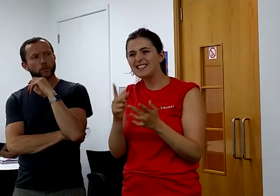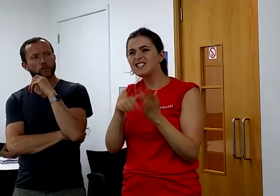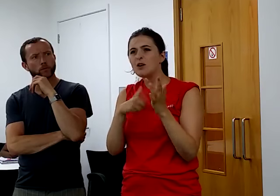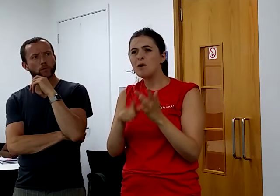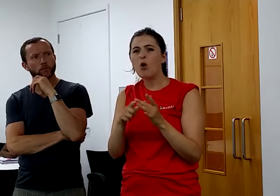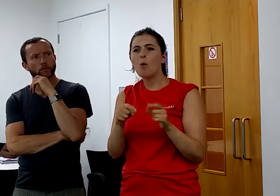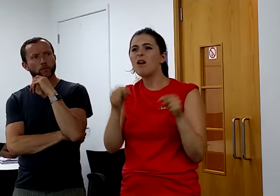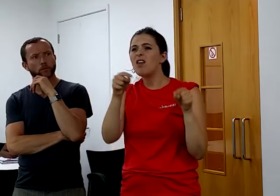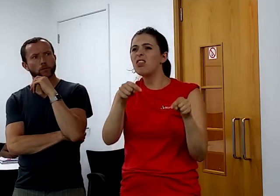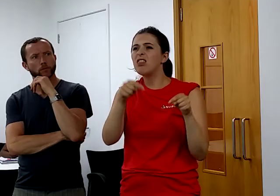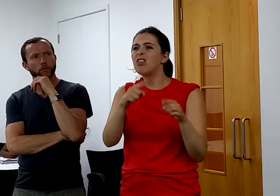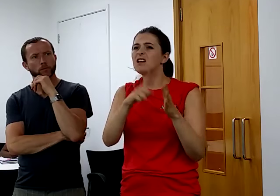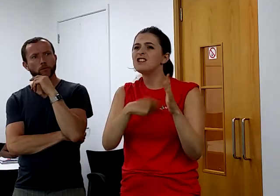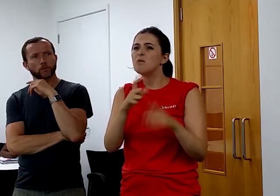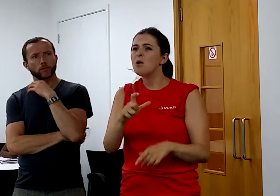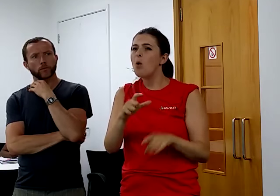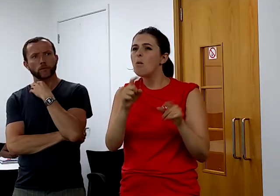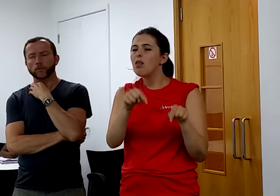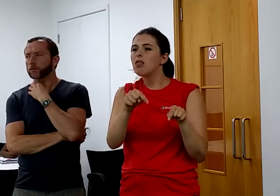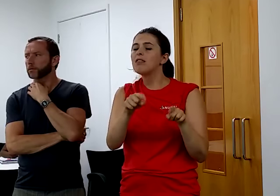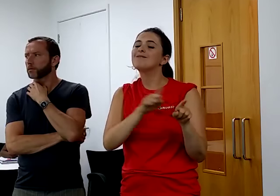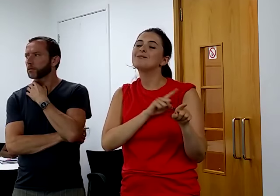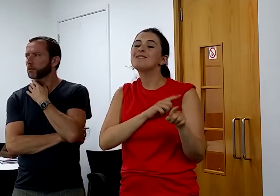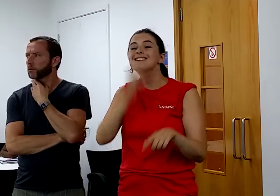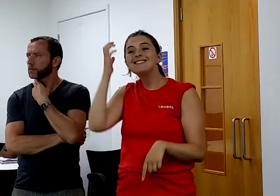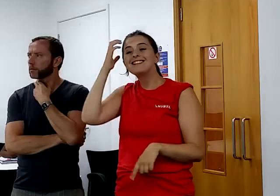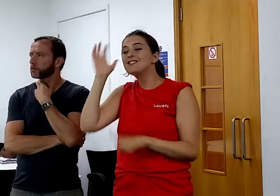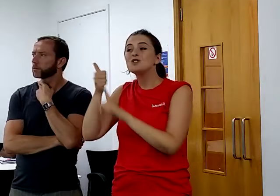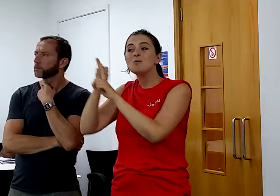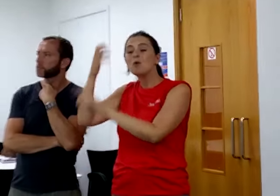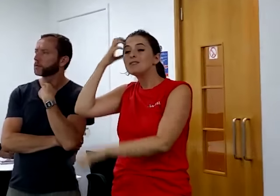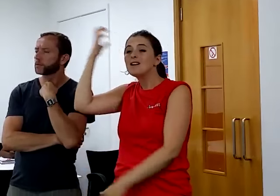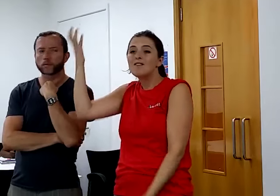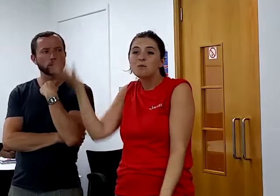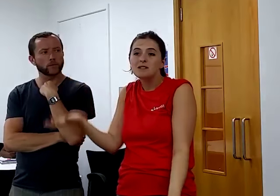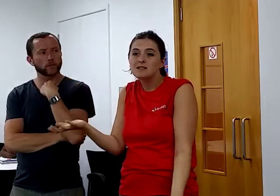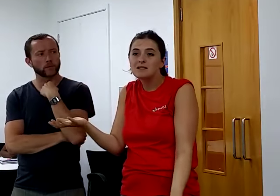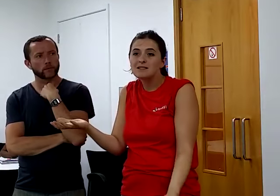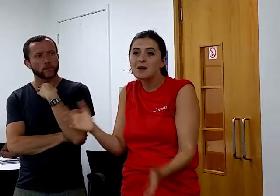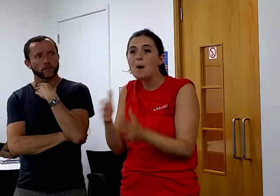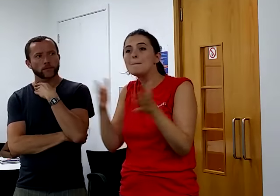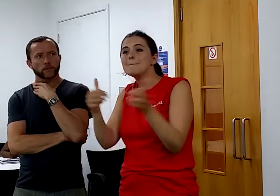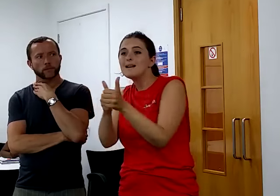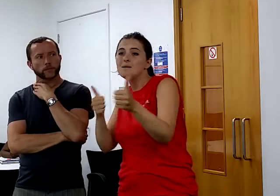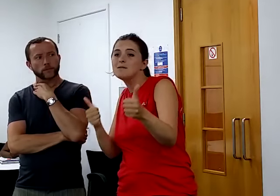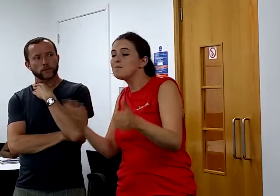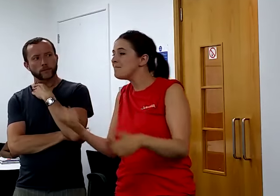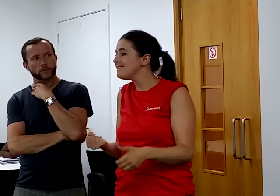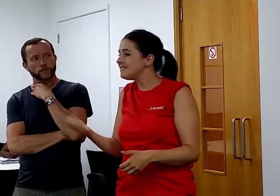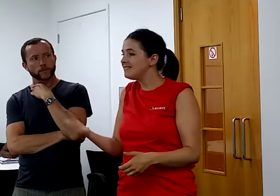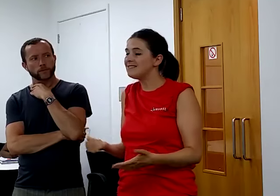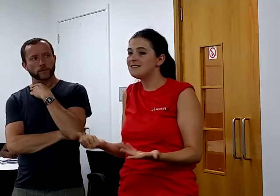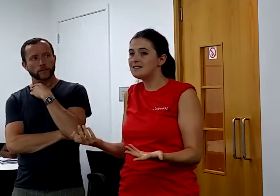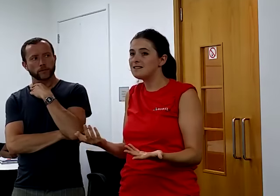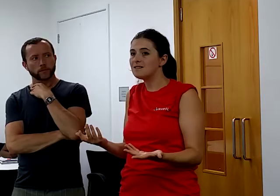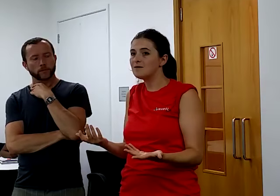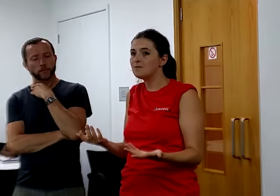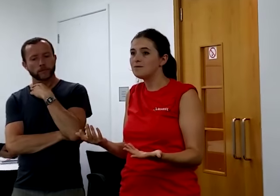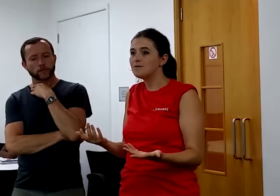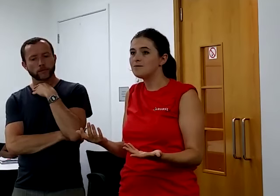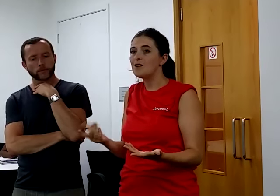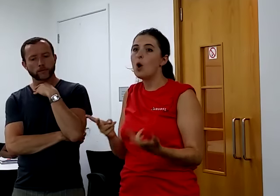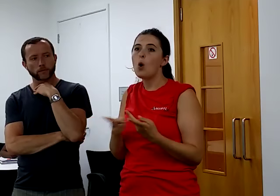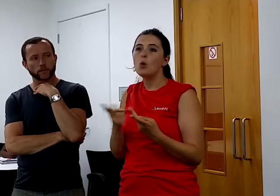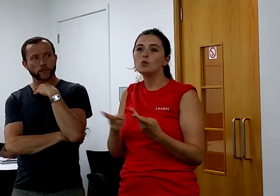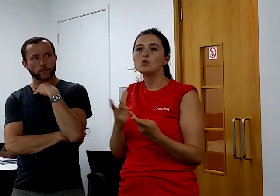Because the media is pushing the government's agenda and big business priorities and the